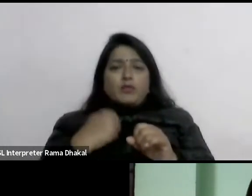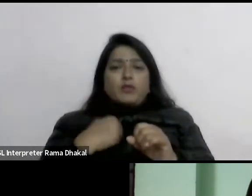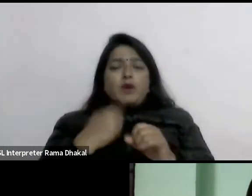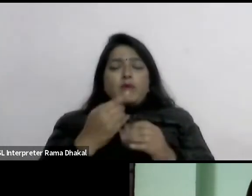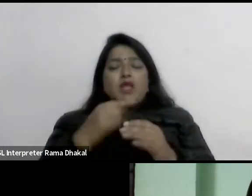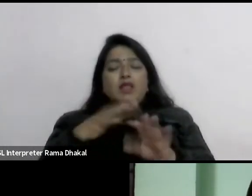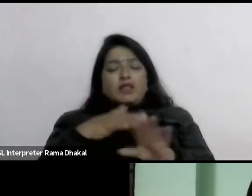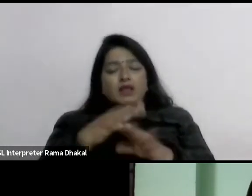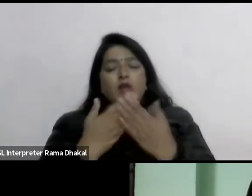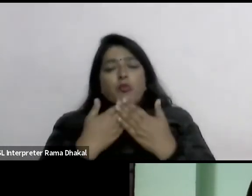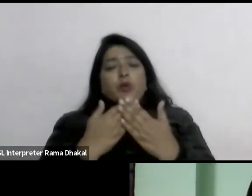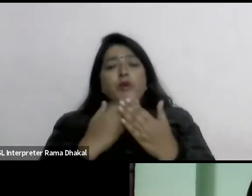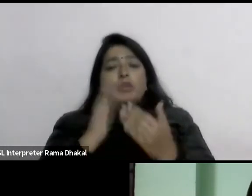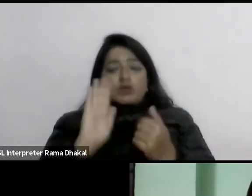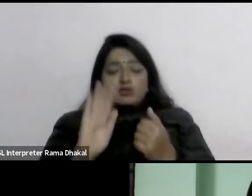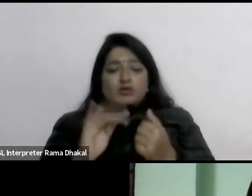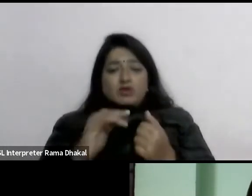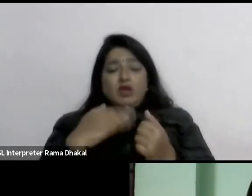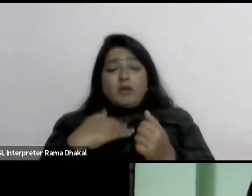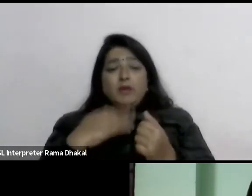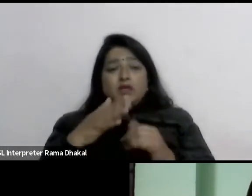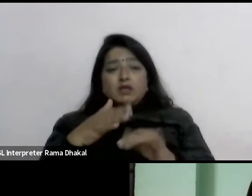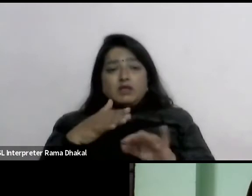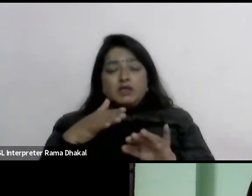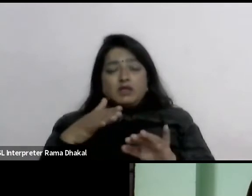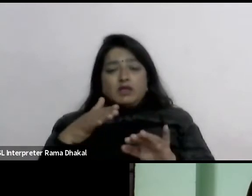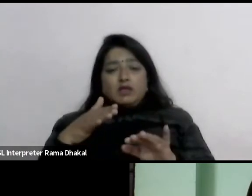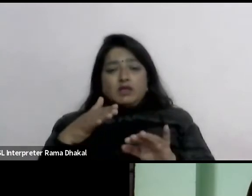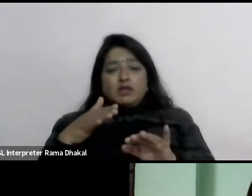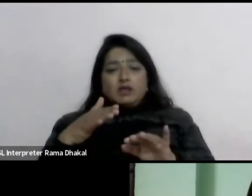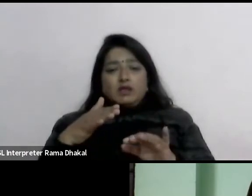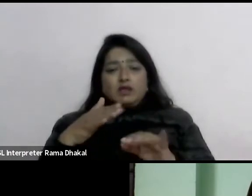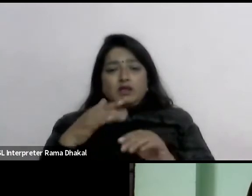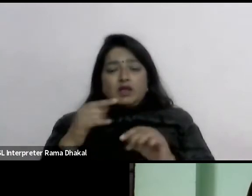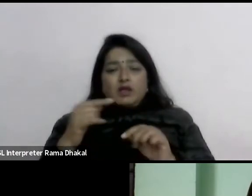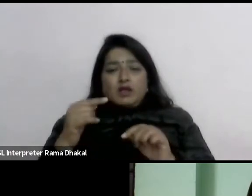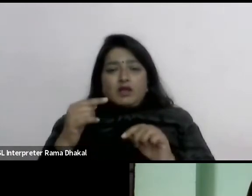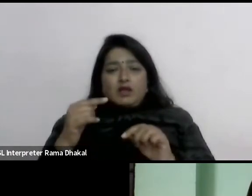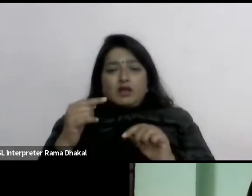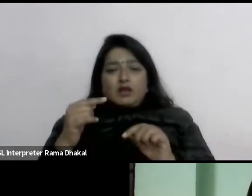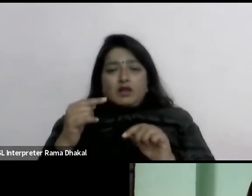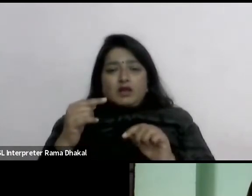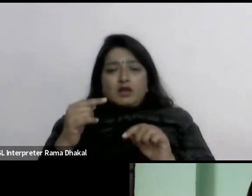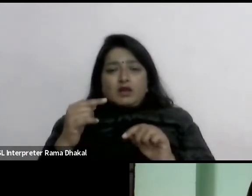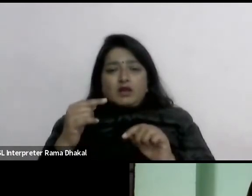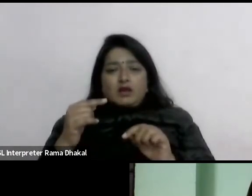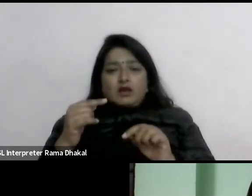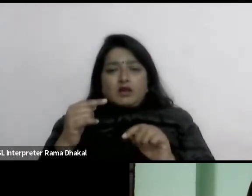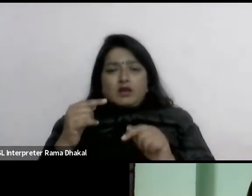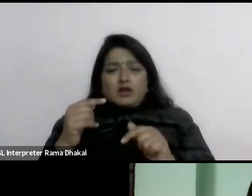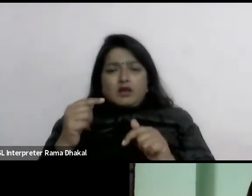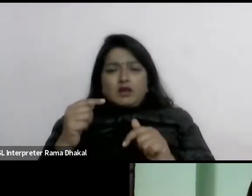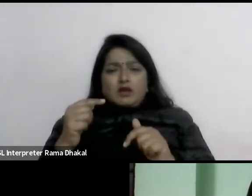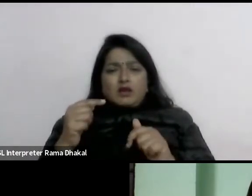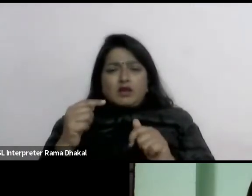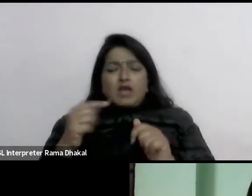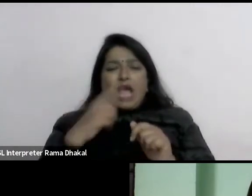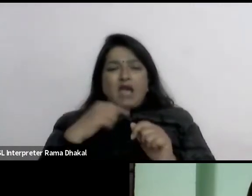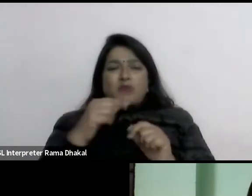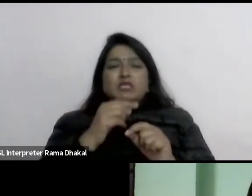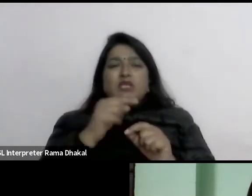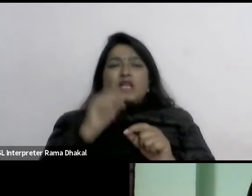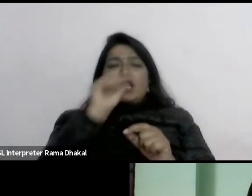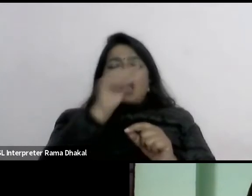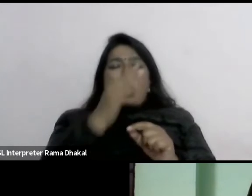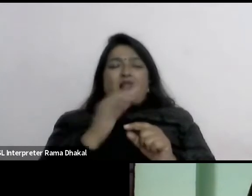more, I find that we are being overtaken by a kind of crime and punishment framework to